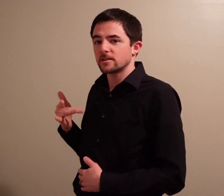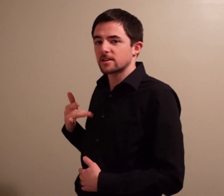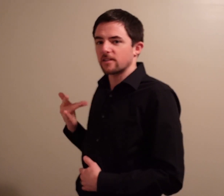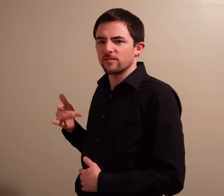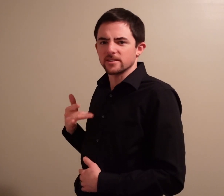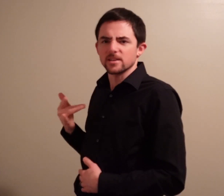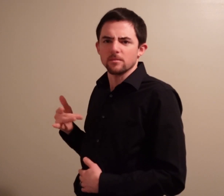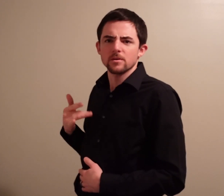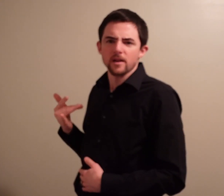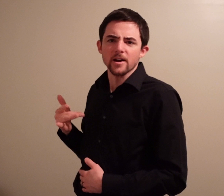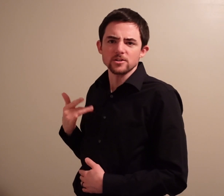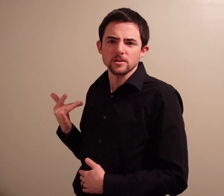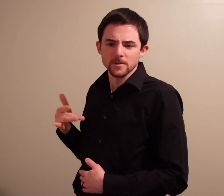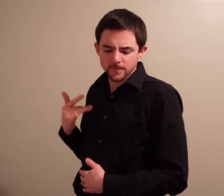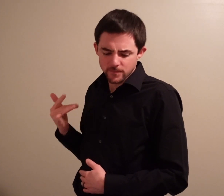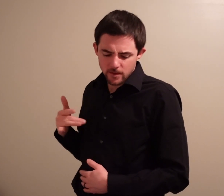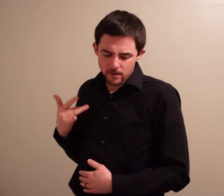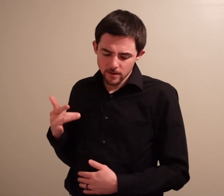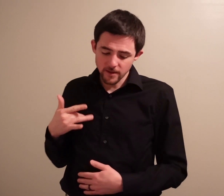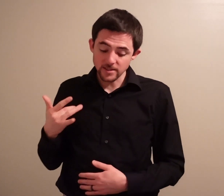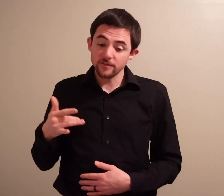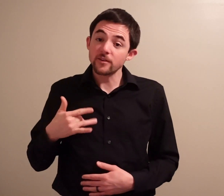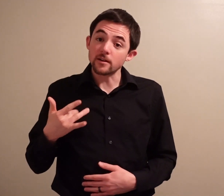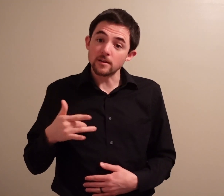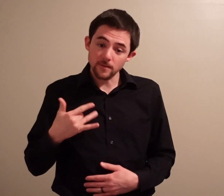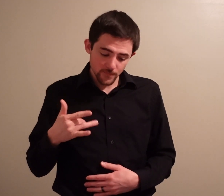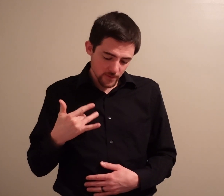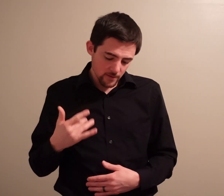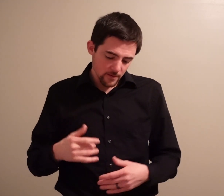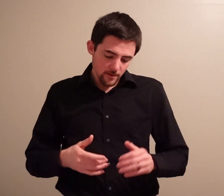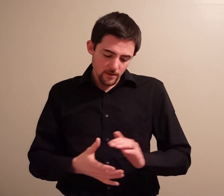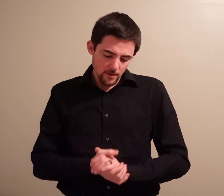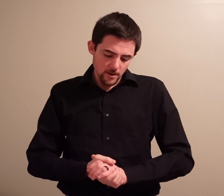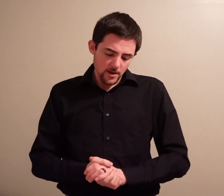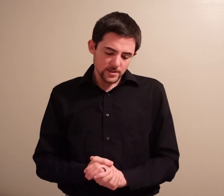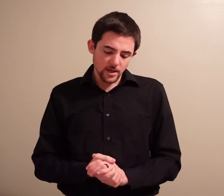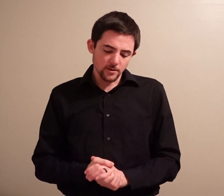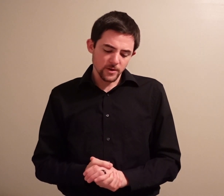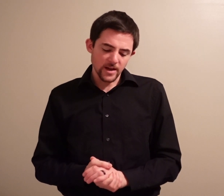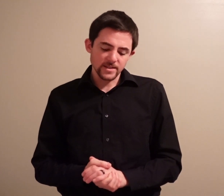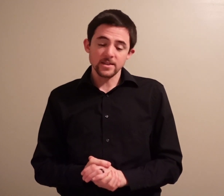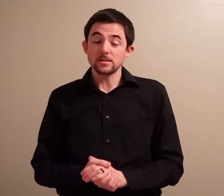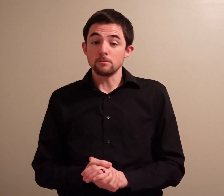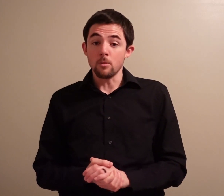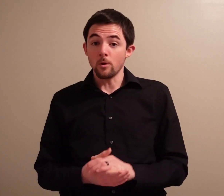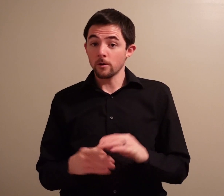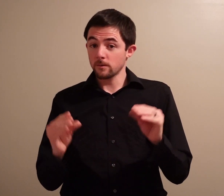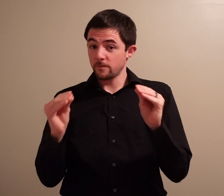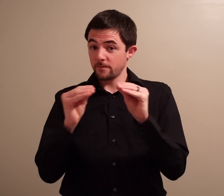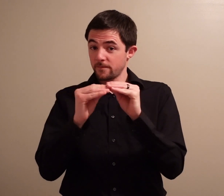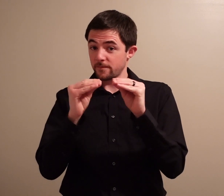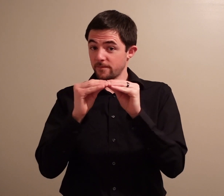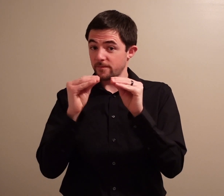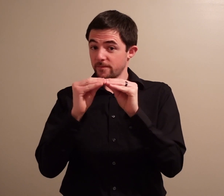kind of flicks up, actually. That's fill. Sign number 19 is more.